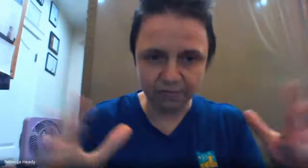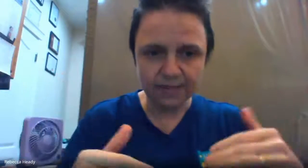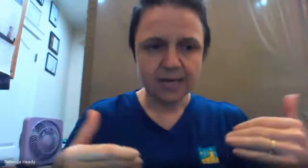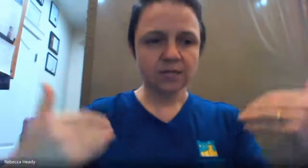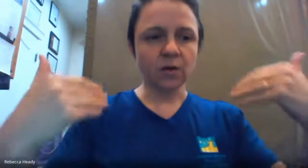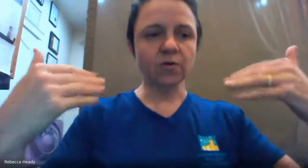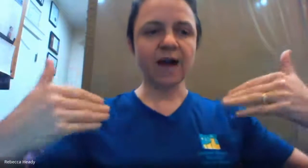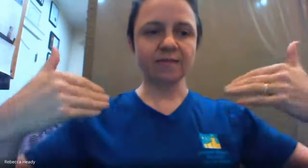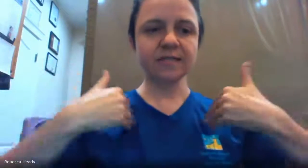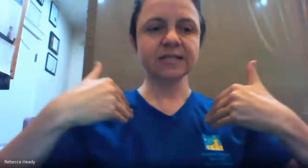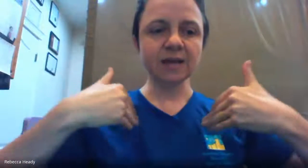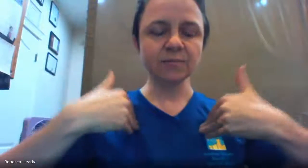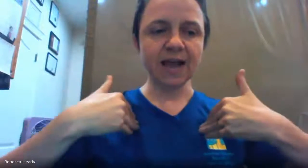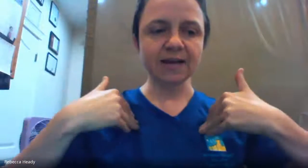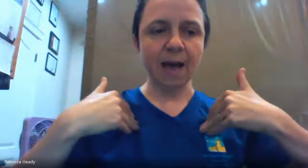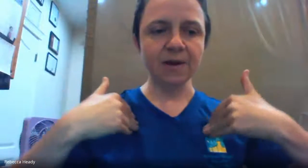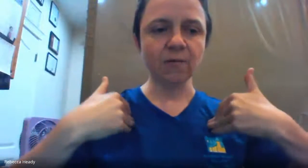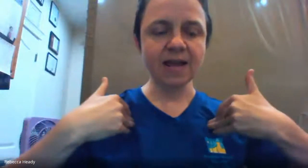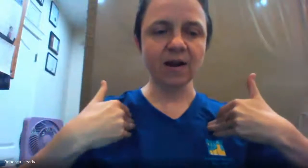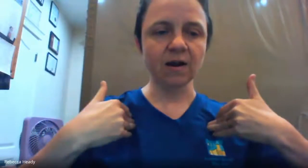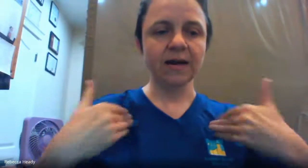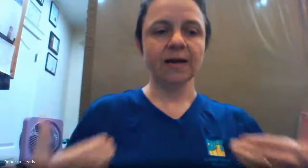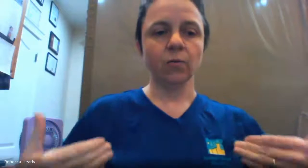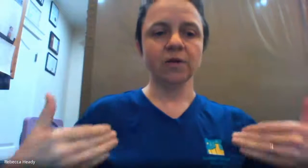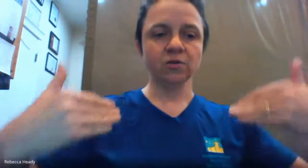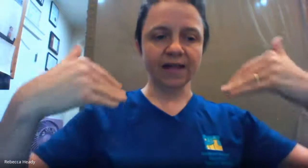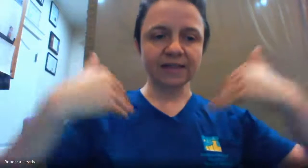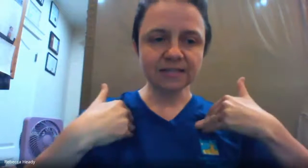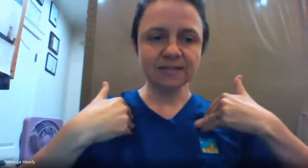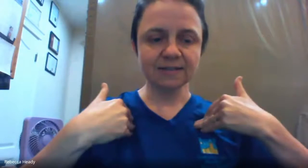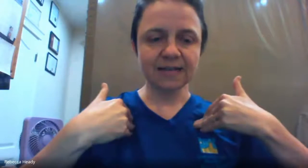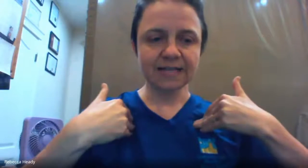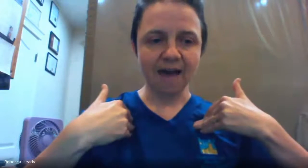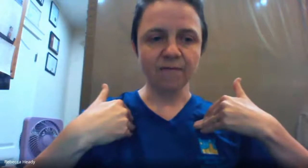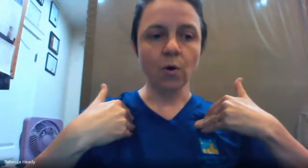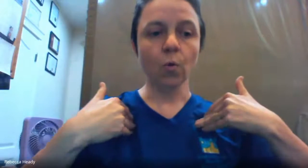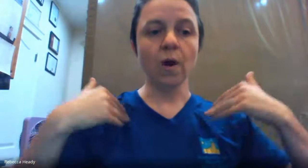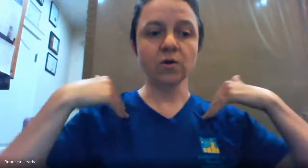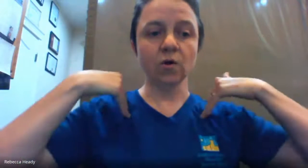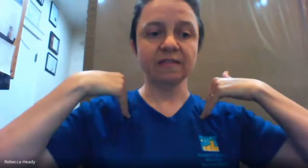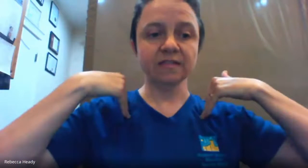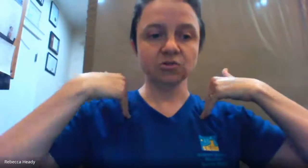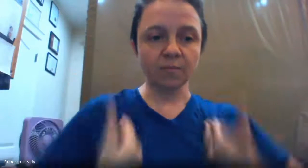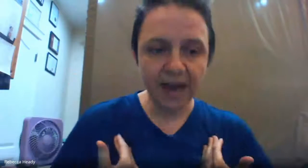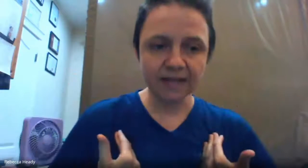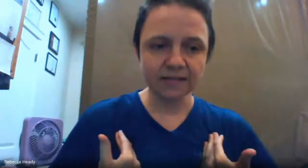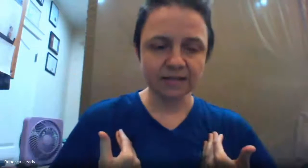you've got this same sign happening right here. When you do like this, it's have. When you go like this and drop your hands, it's tired. When